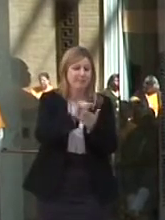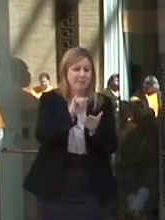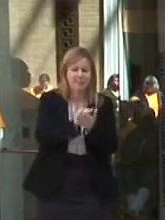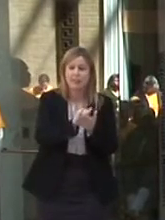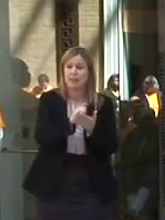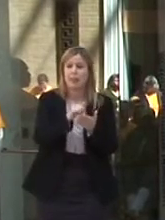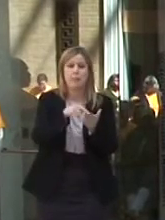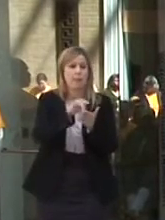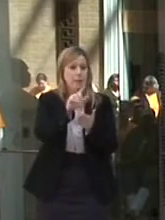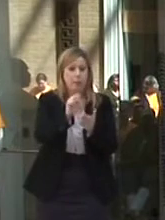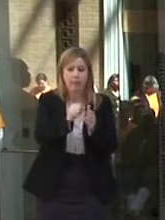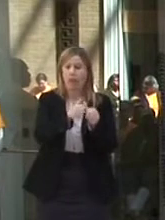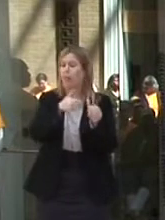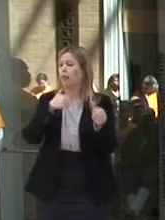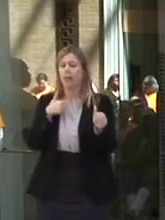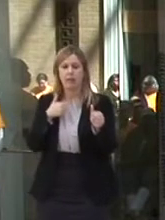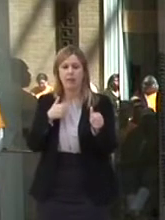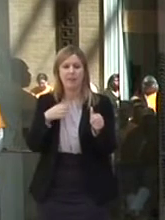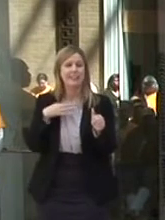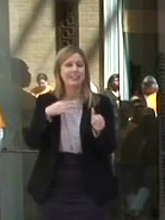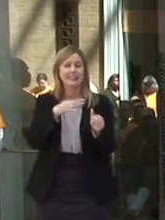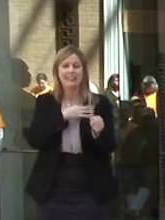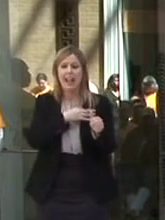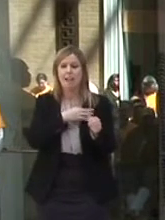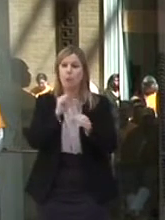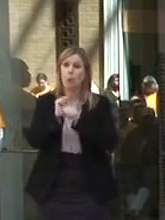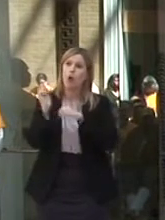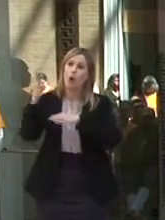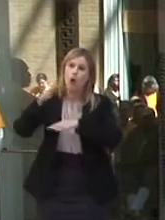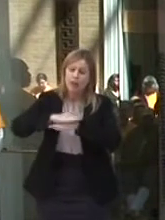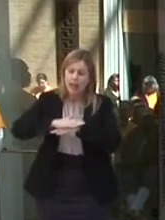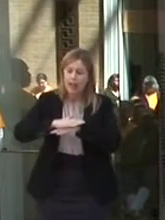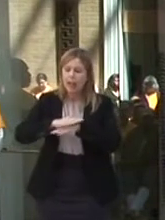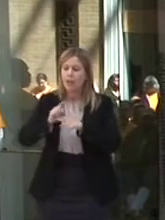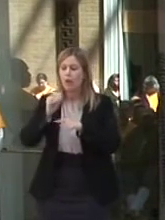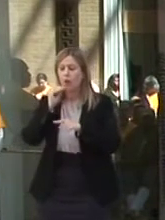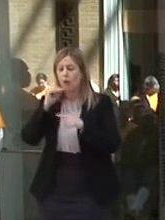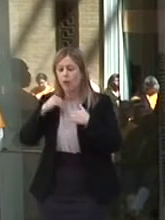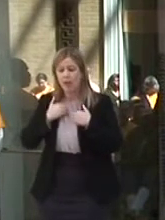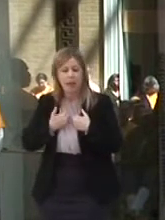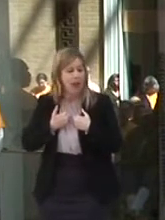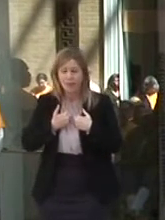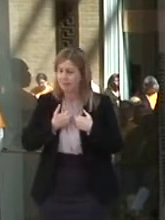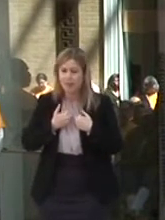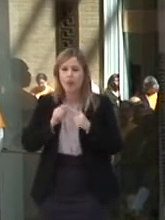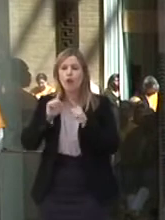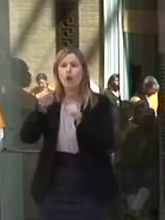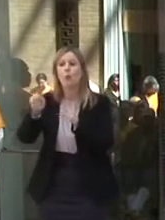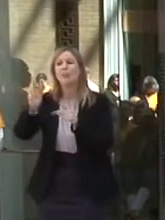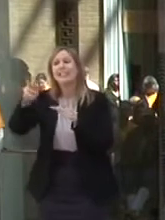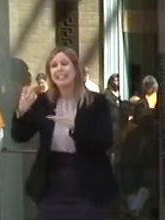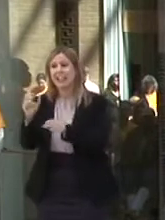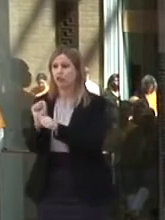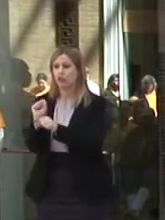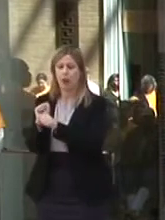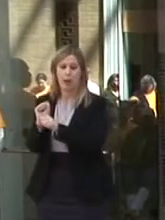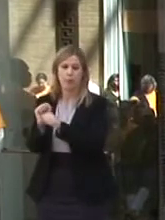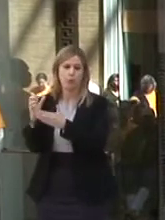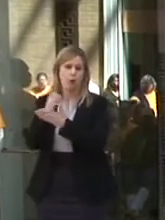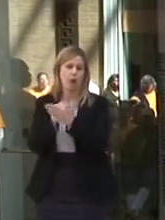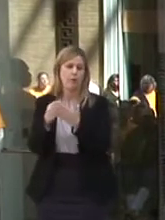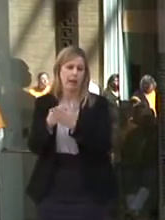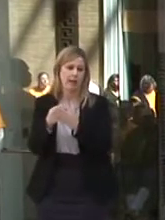behind. Staff often leave work exhausted and may not get to go home. Many go to a second job so that